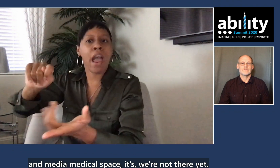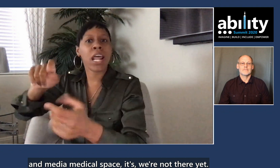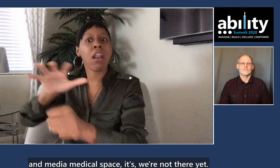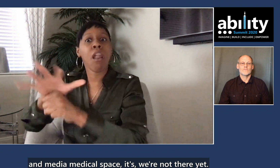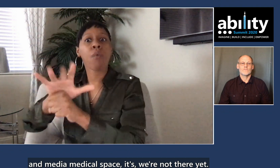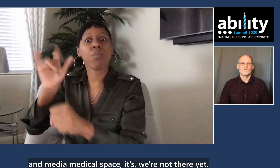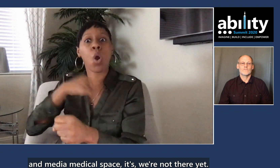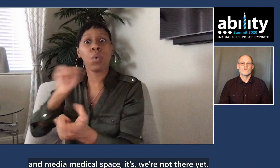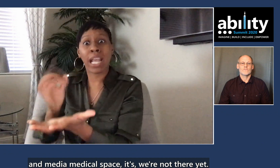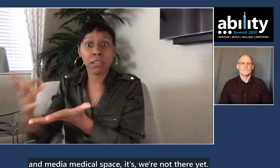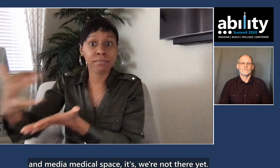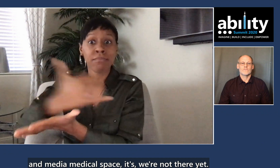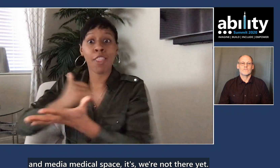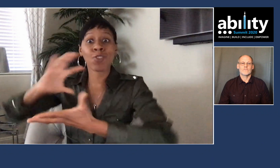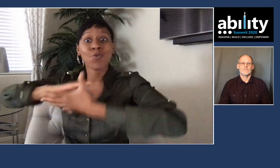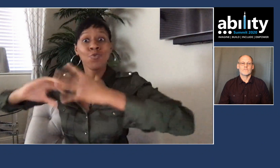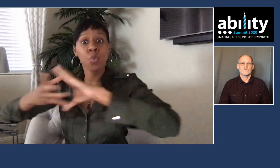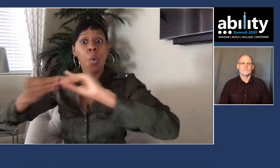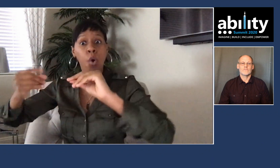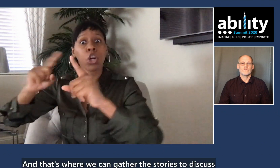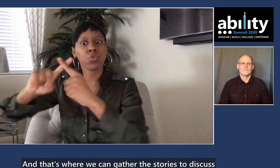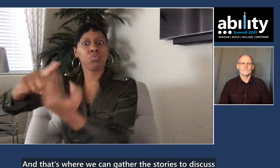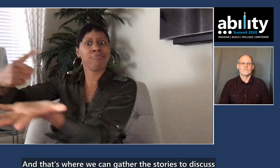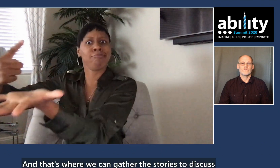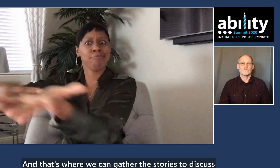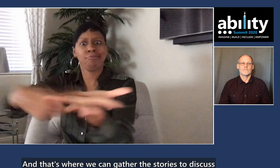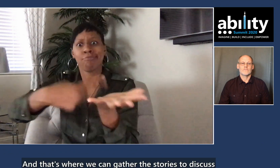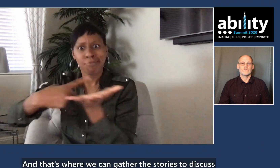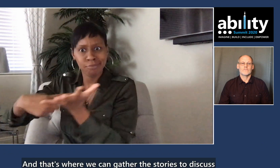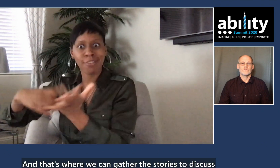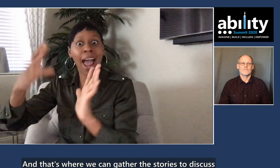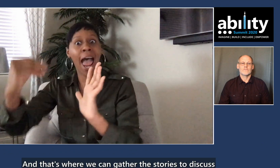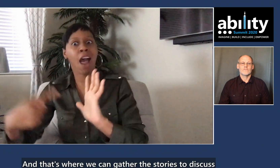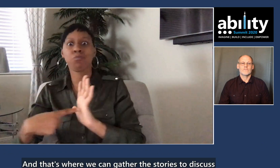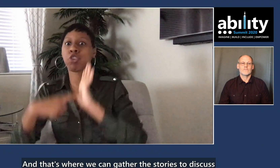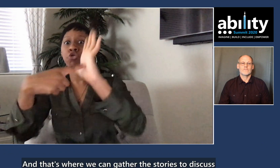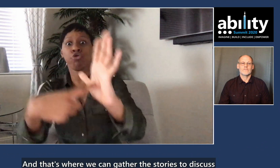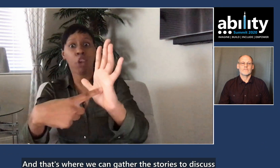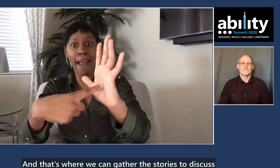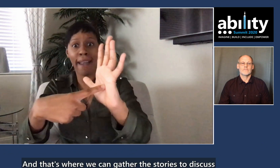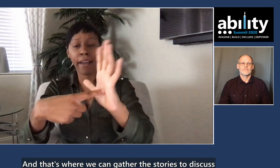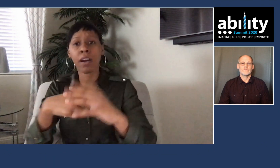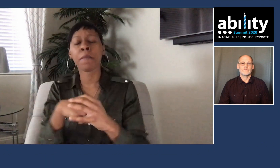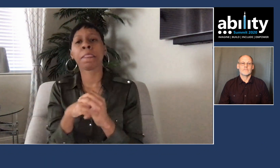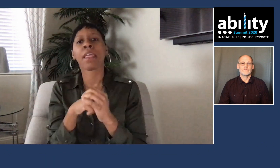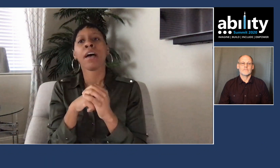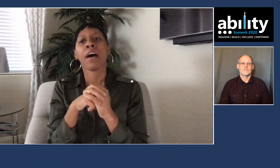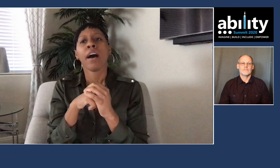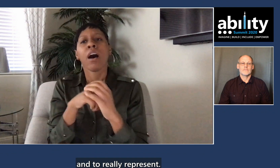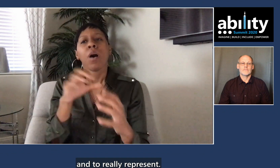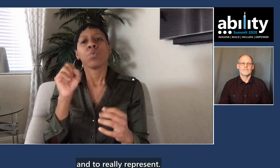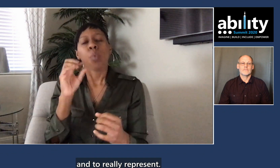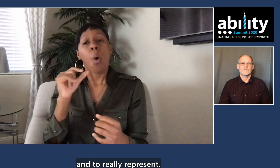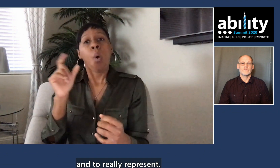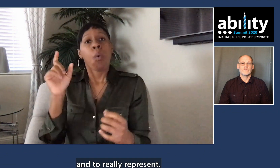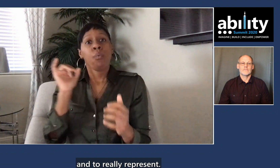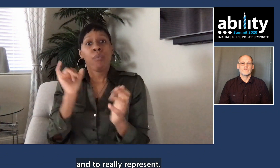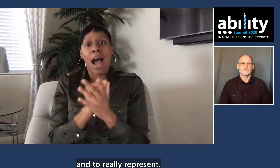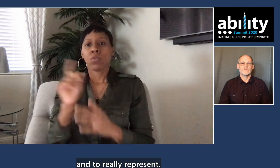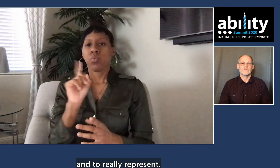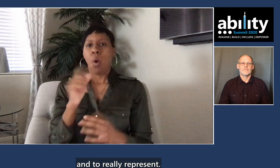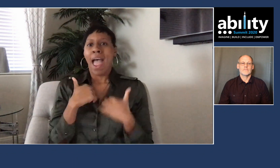we're not there yet enough where we can gather the stories to discuss and to really